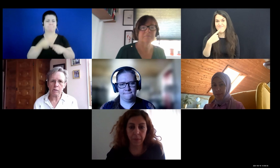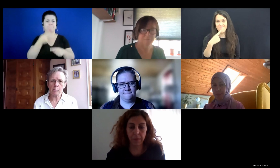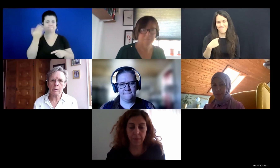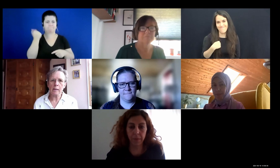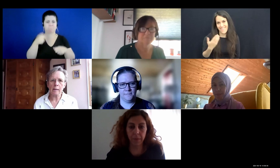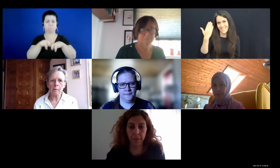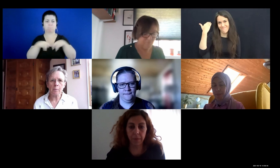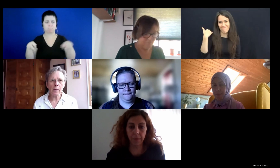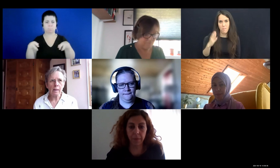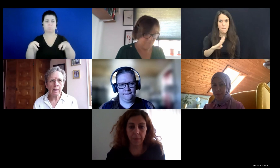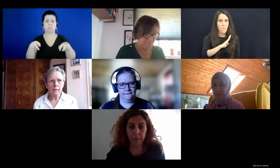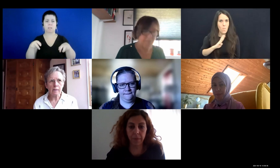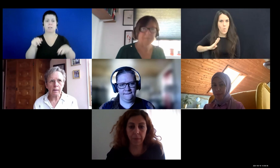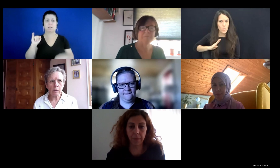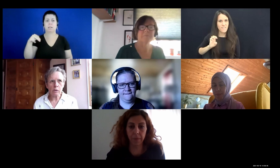Inclusion Europe,